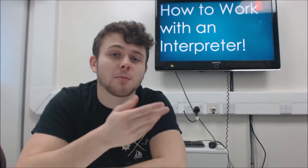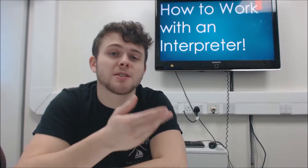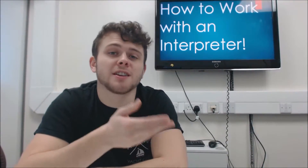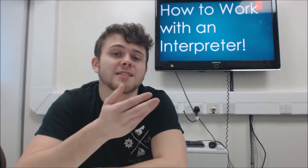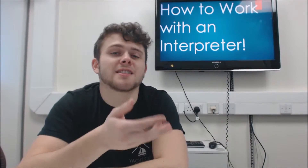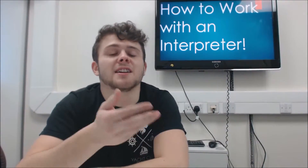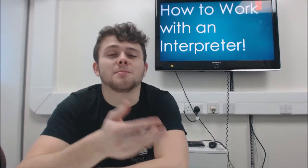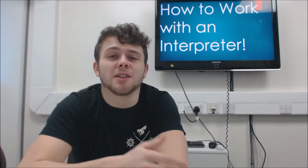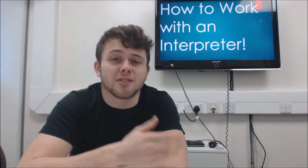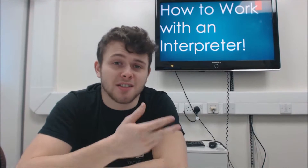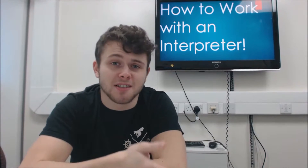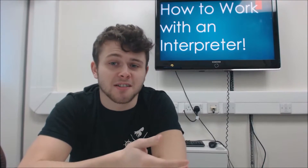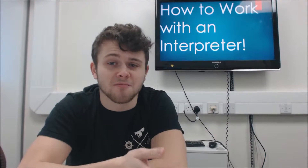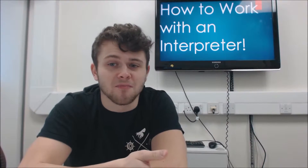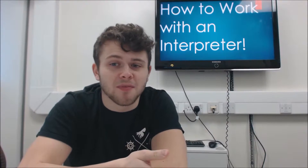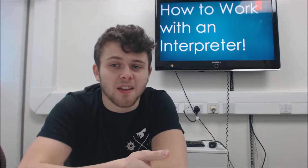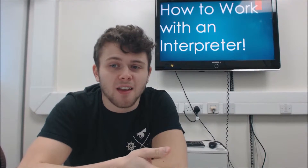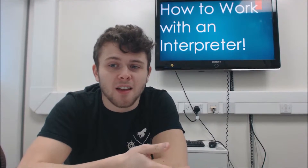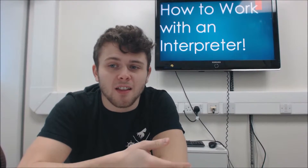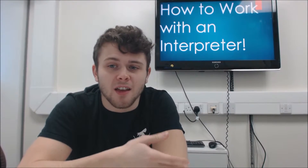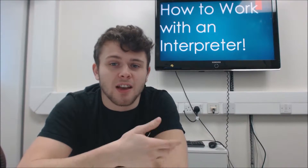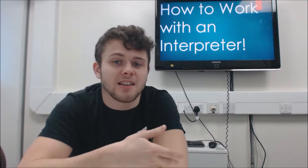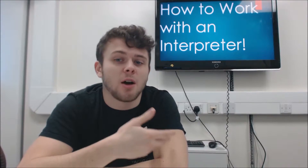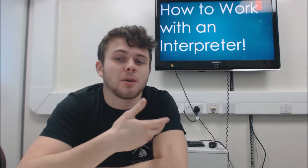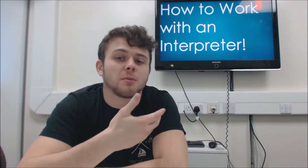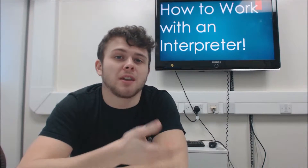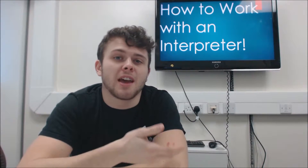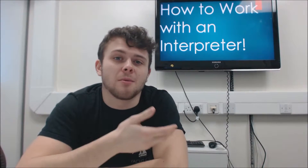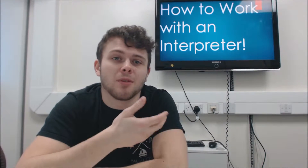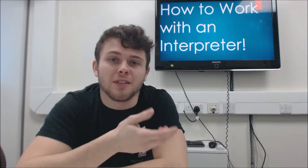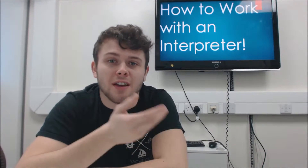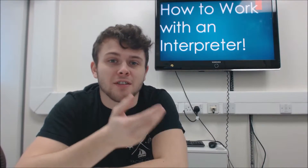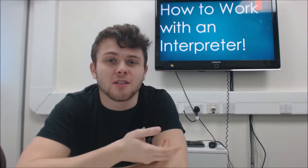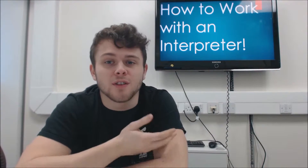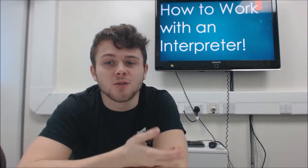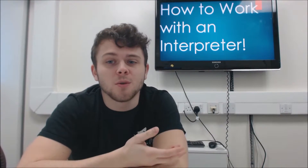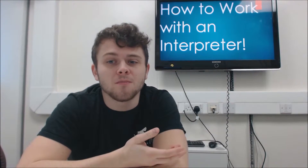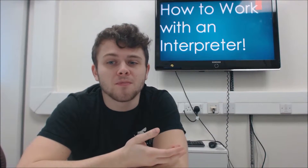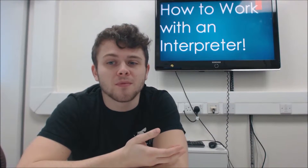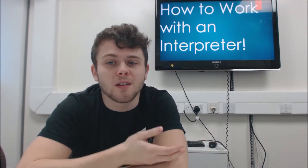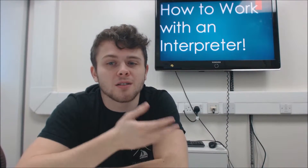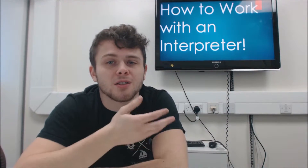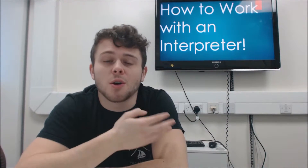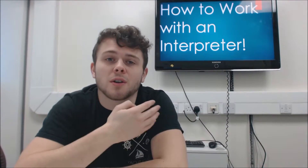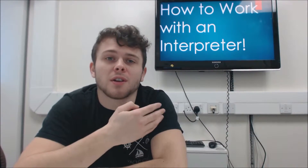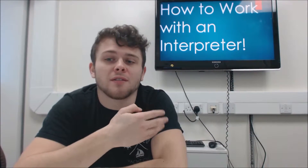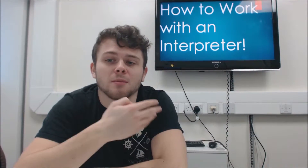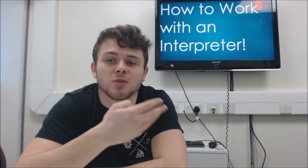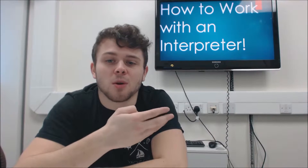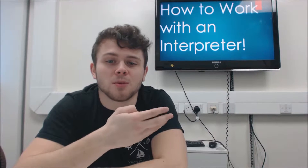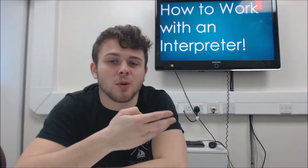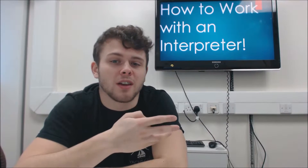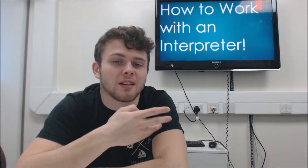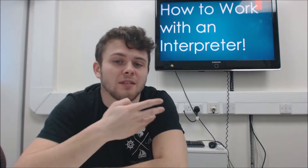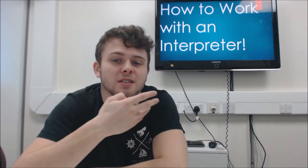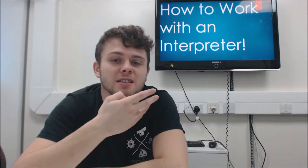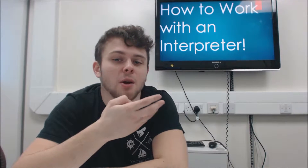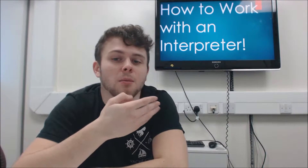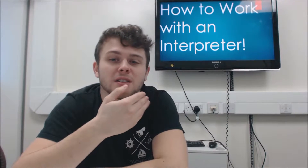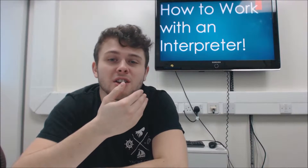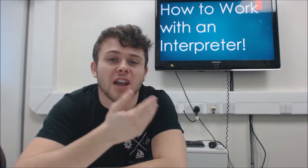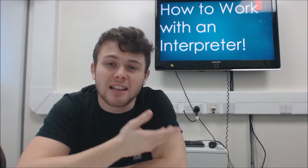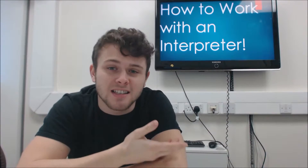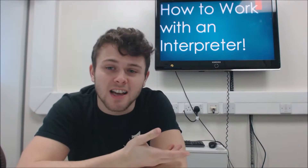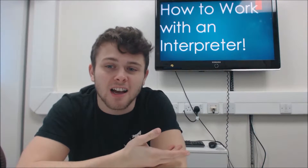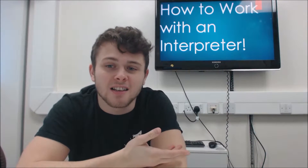The interpreter isn't there to be your assistant. They're there to help you communicate with the deaf individual. So don't go giving them jobs where they can have to